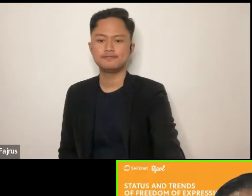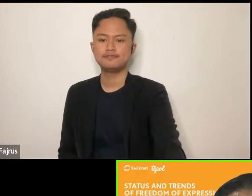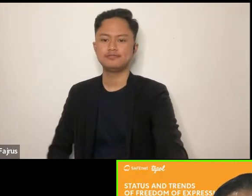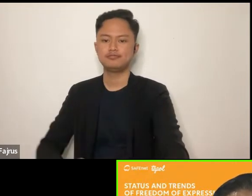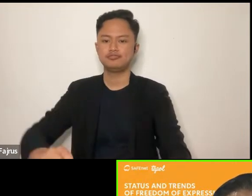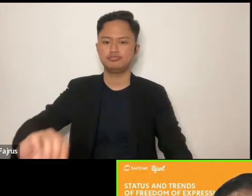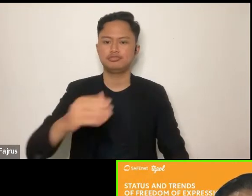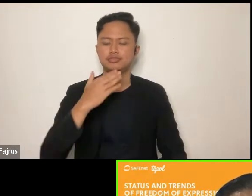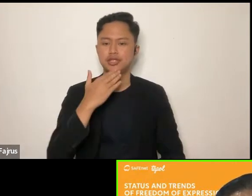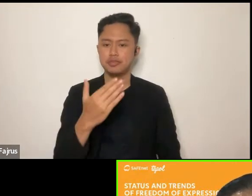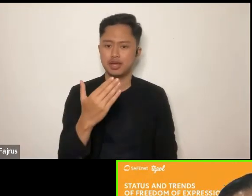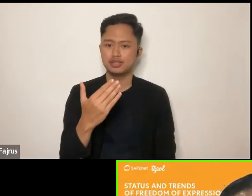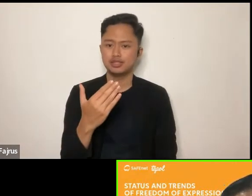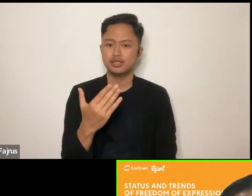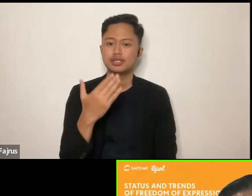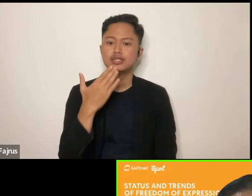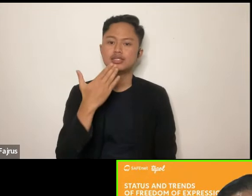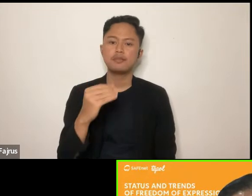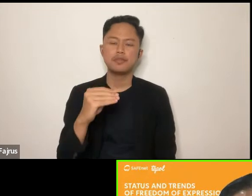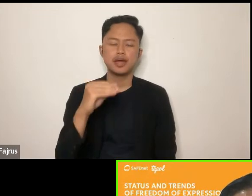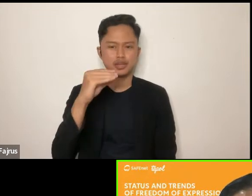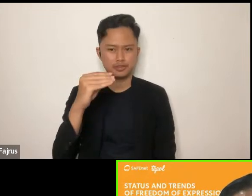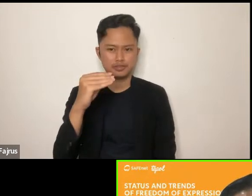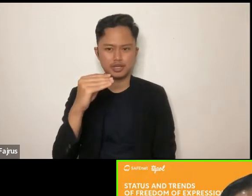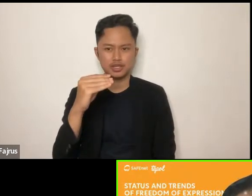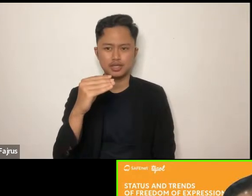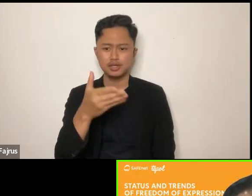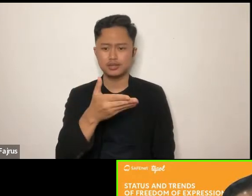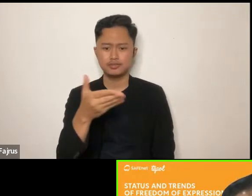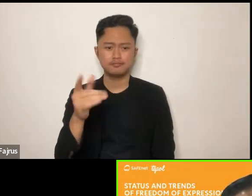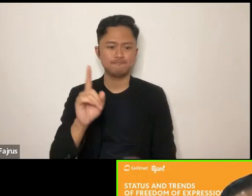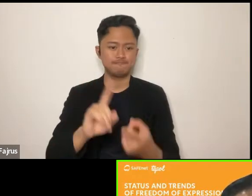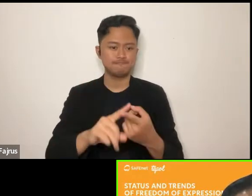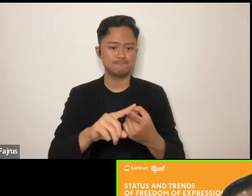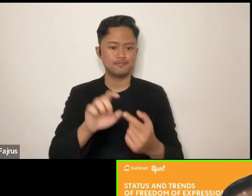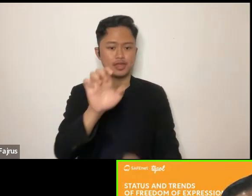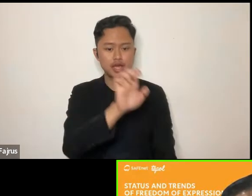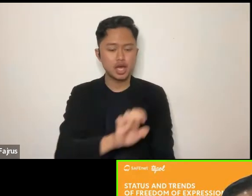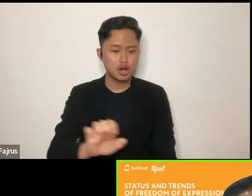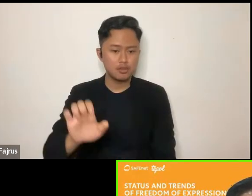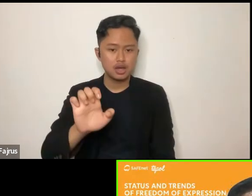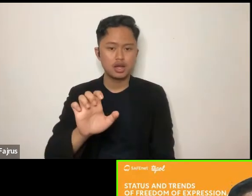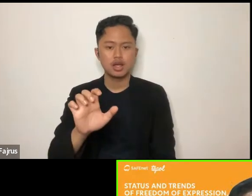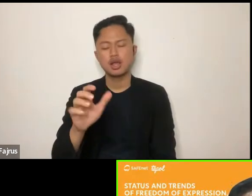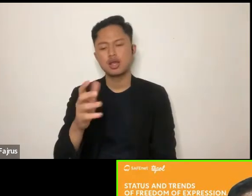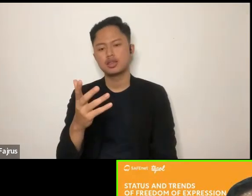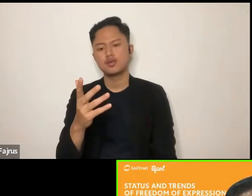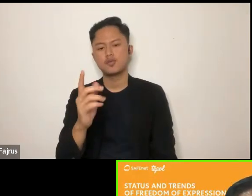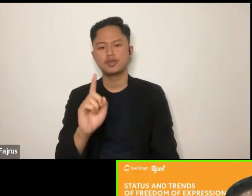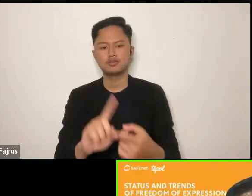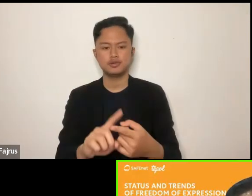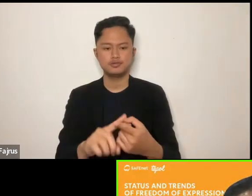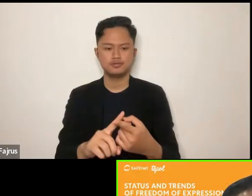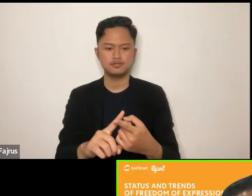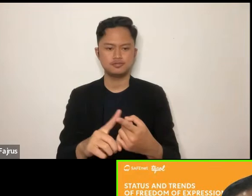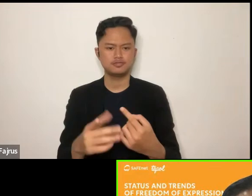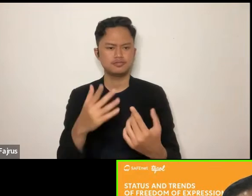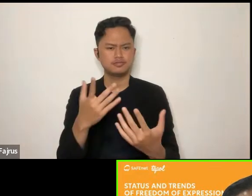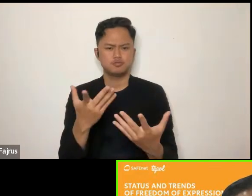Lorena. Good morning to friends in Europe, and good